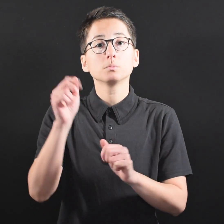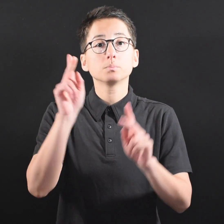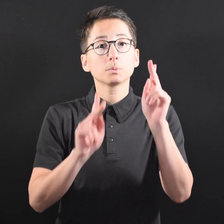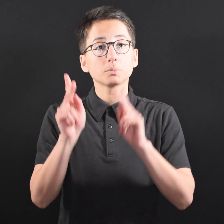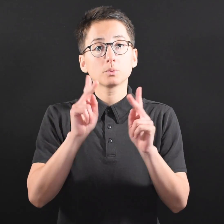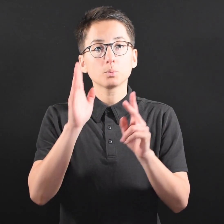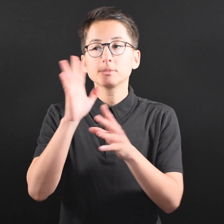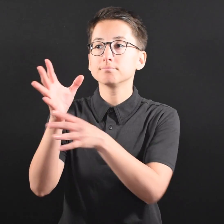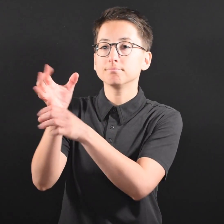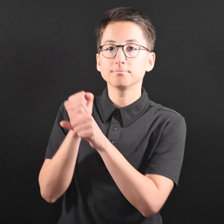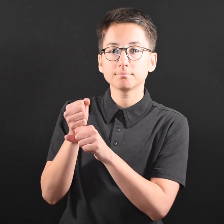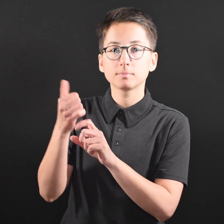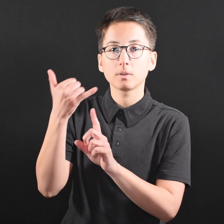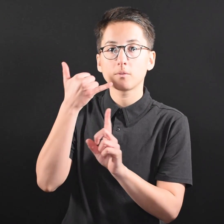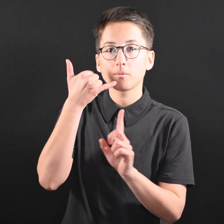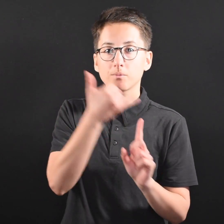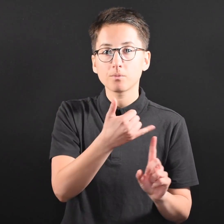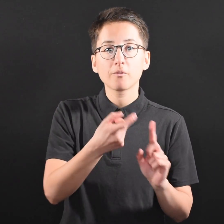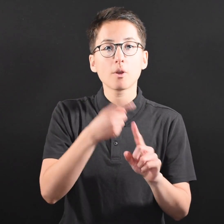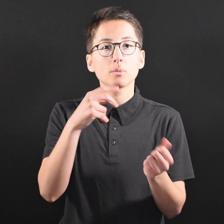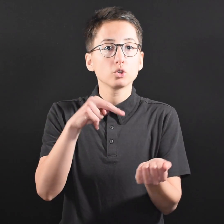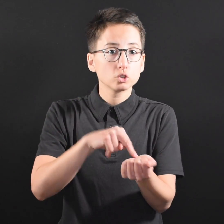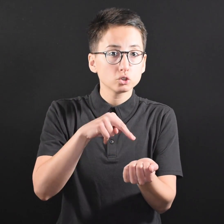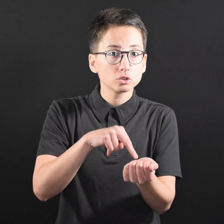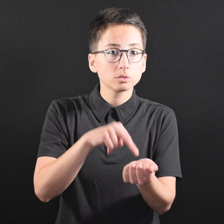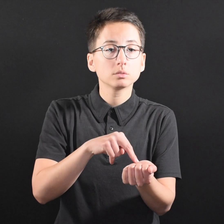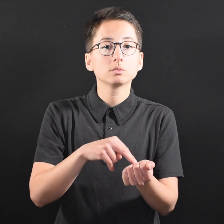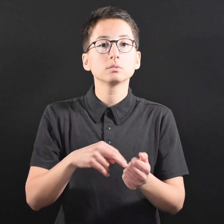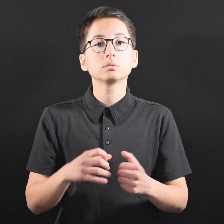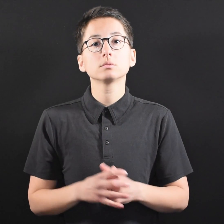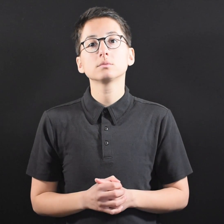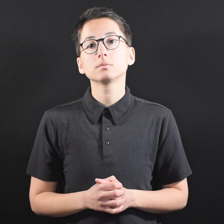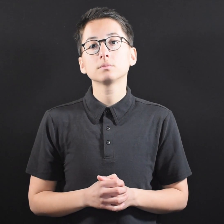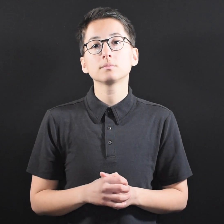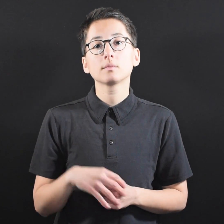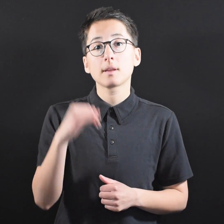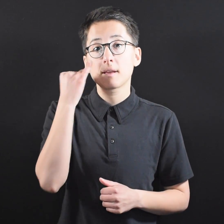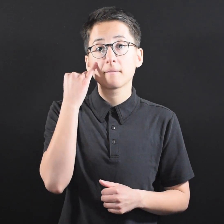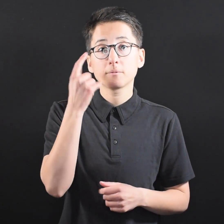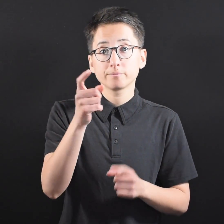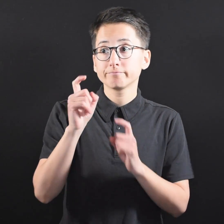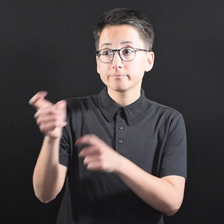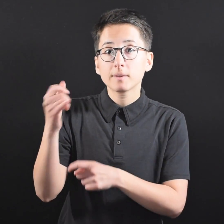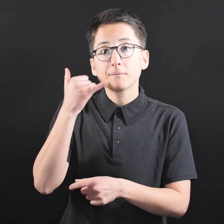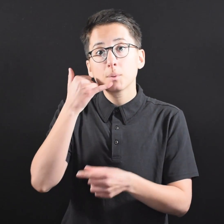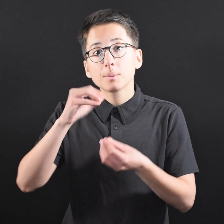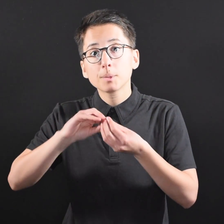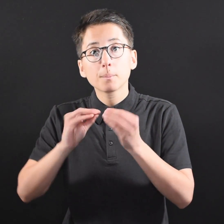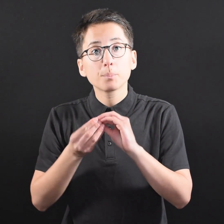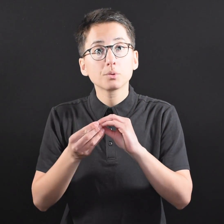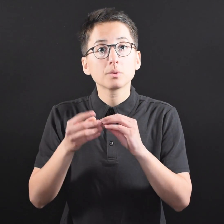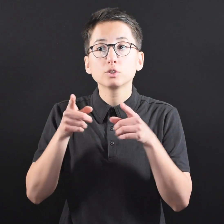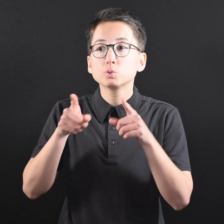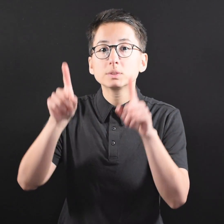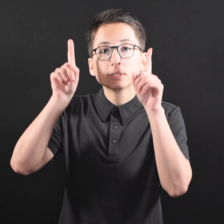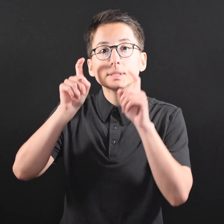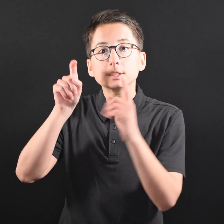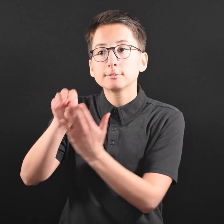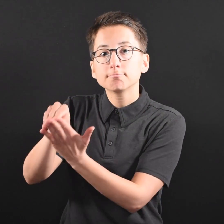Most people will receive a phone call from a trained health worker. If you gave a cell phone number at the time of